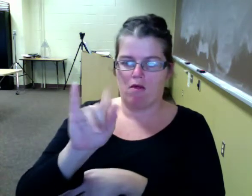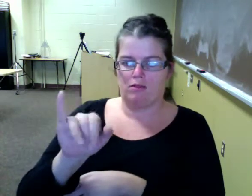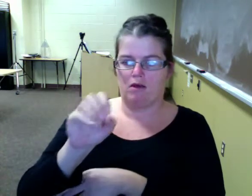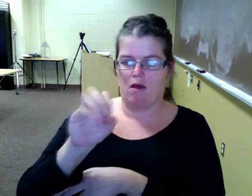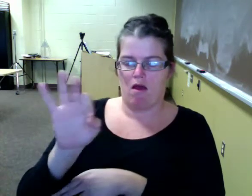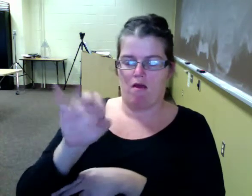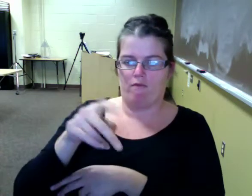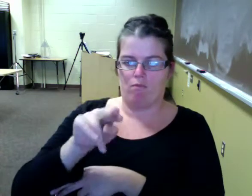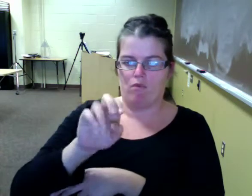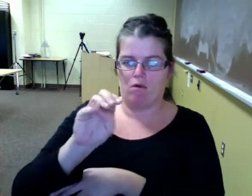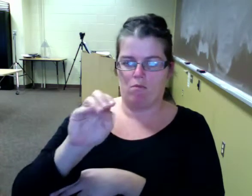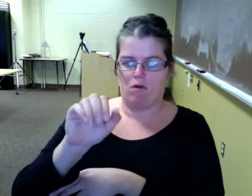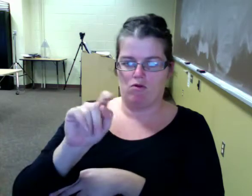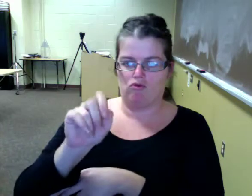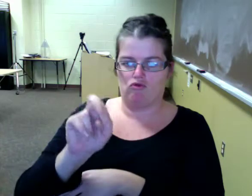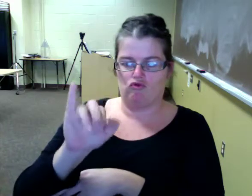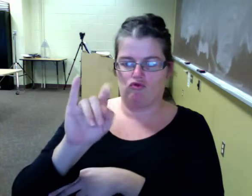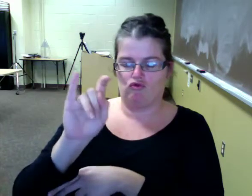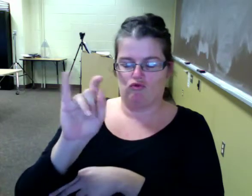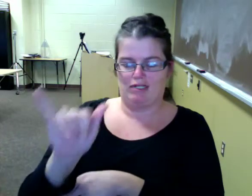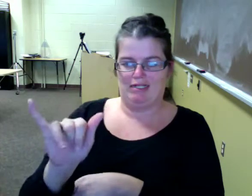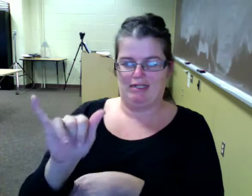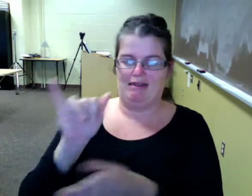is retinal problems of premature babies.